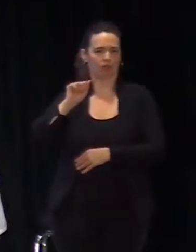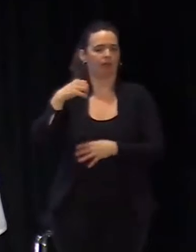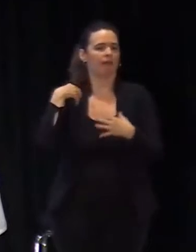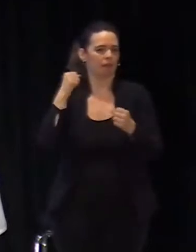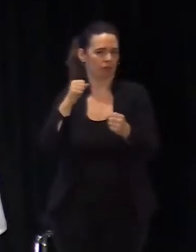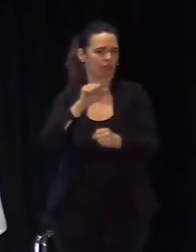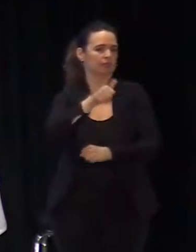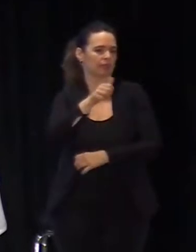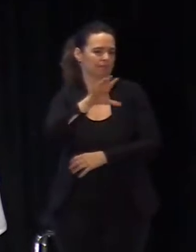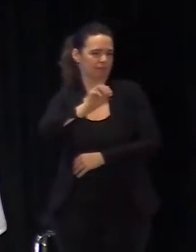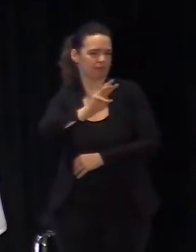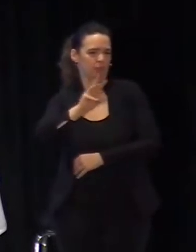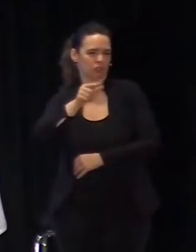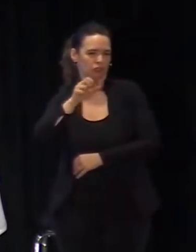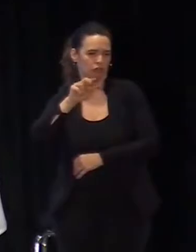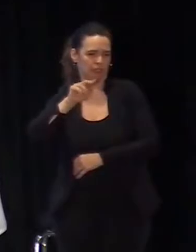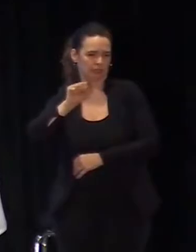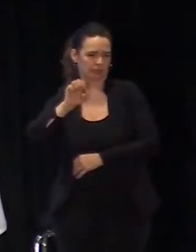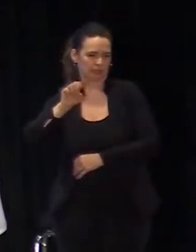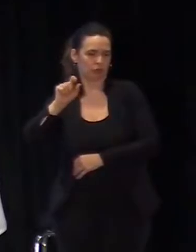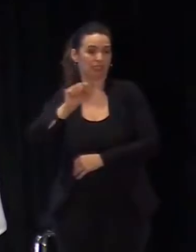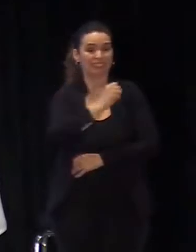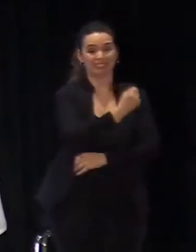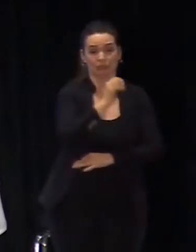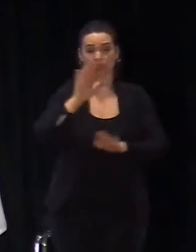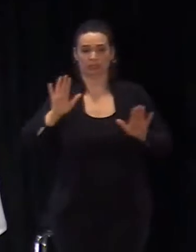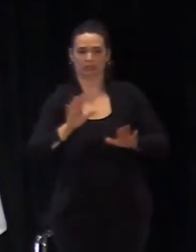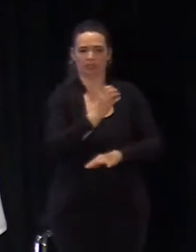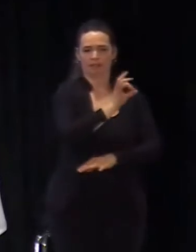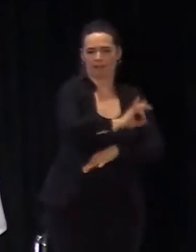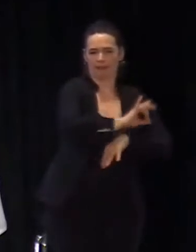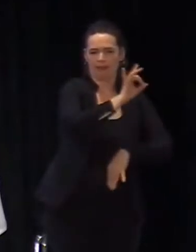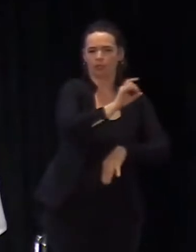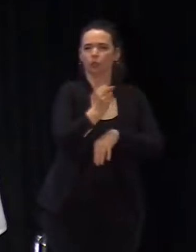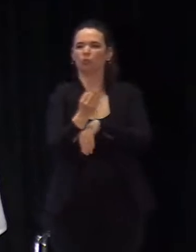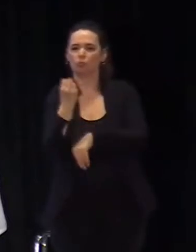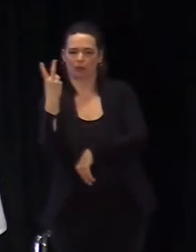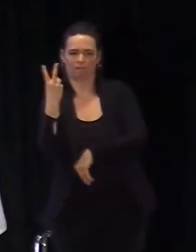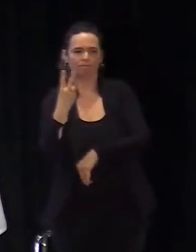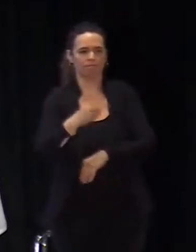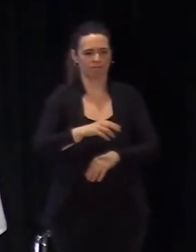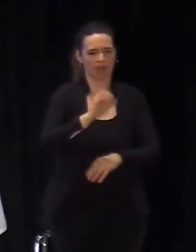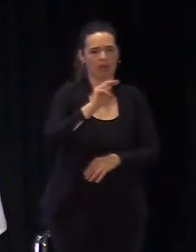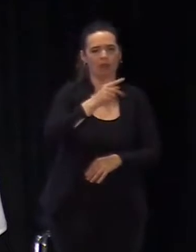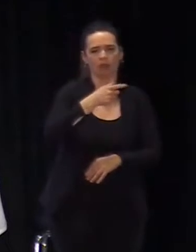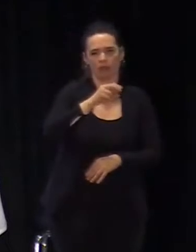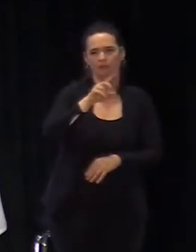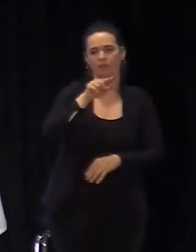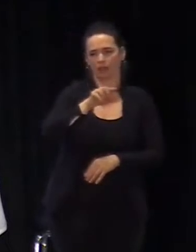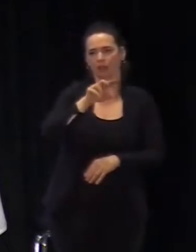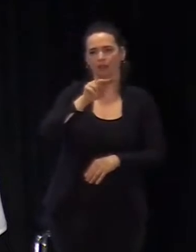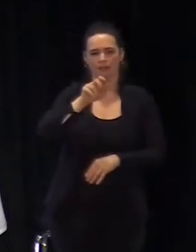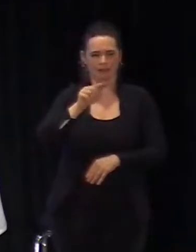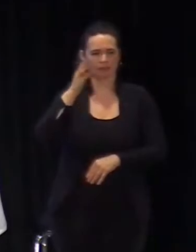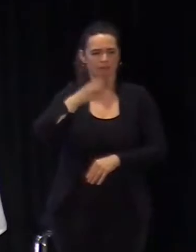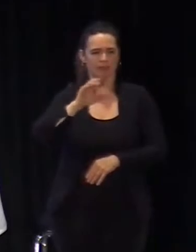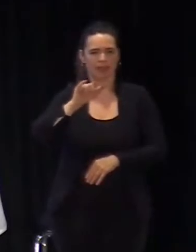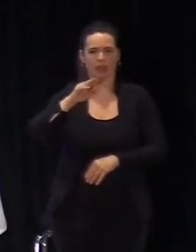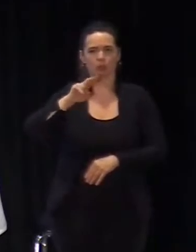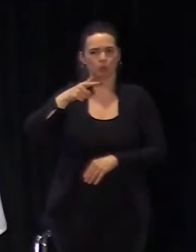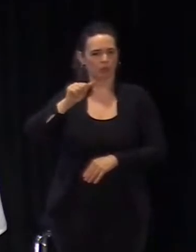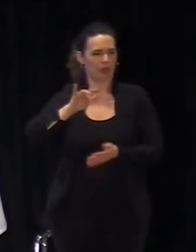for our rapid testing and our asymptomatic testing program is because just the cases are dropping. But